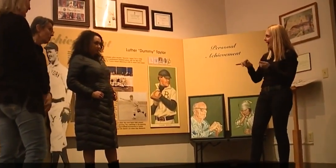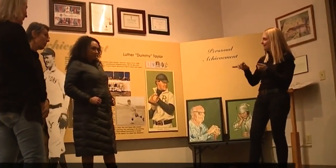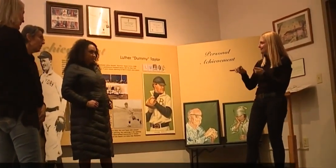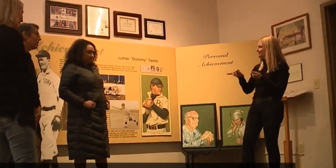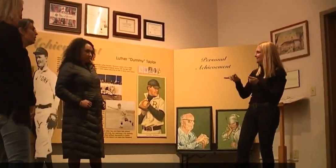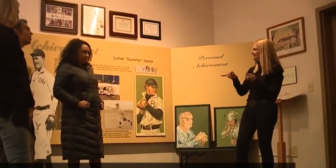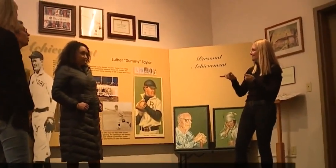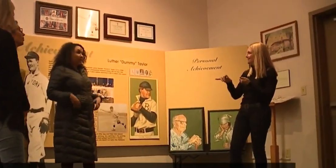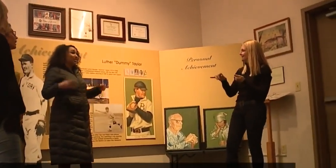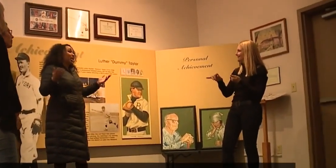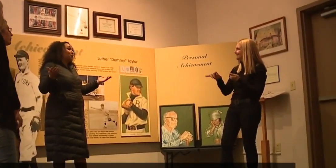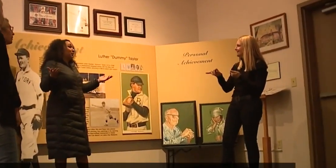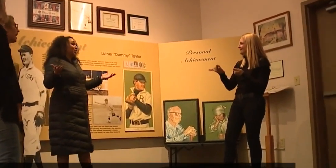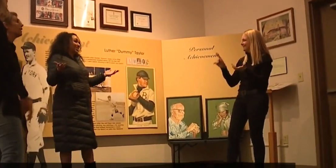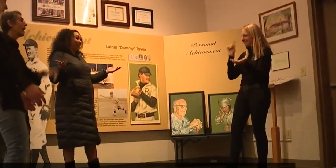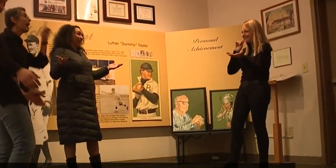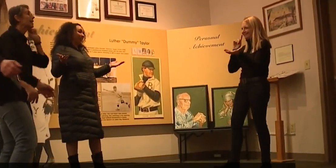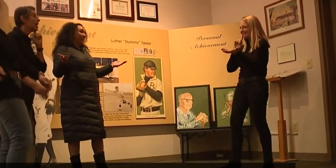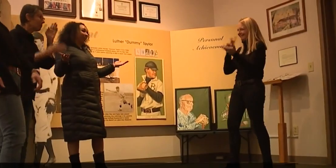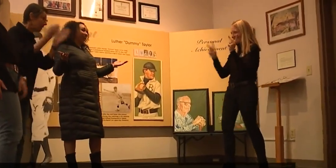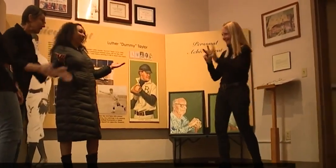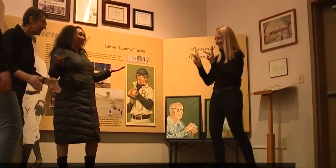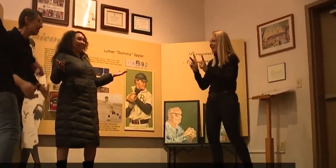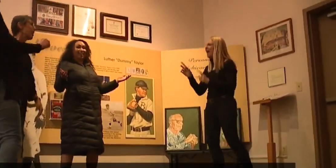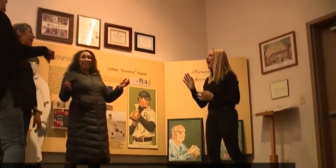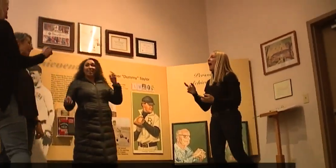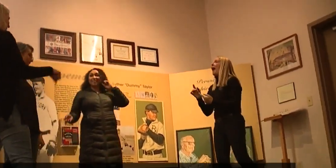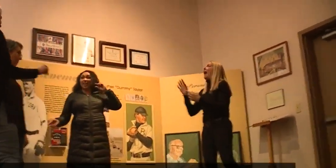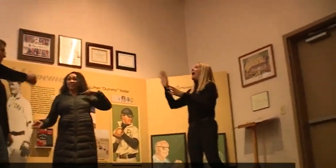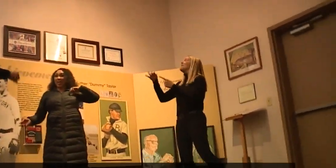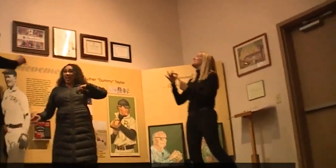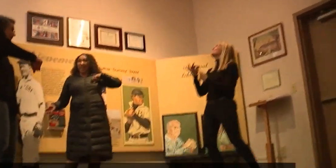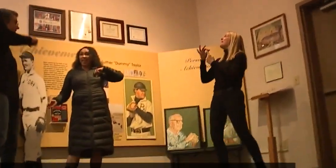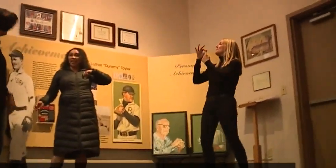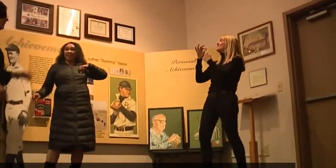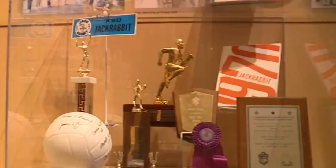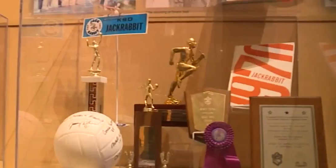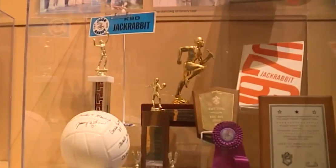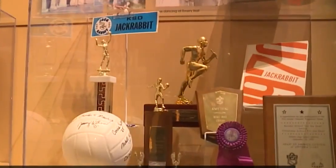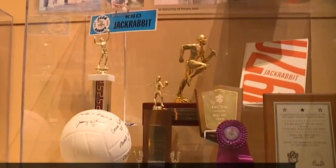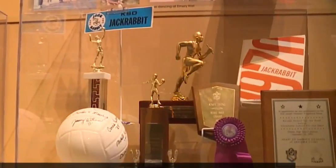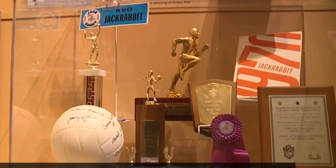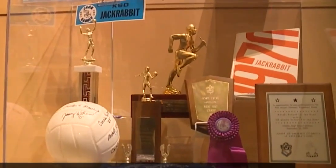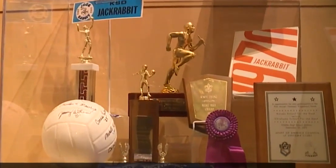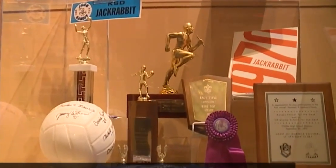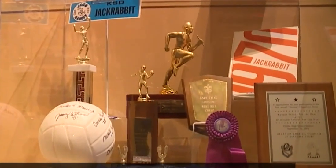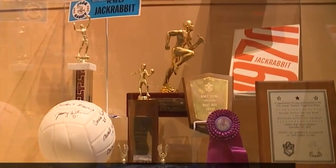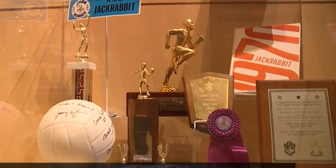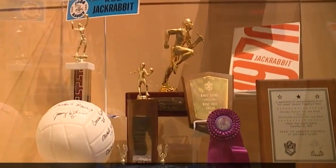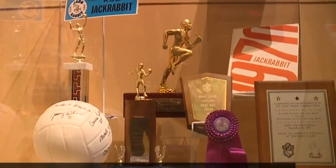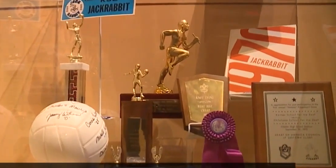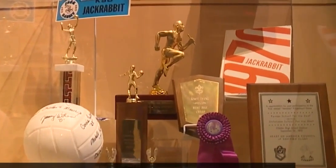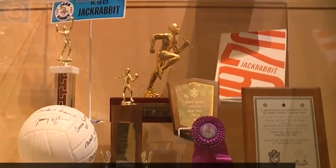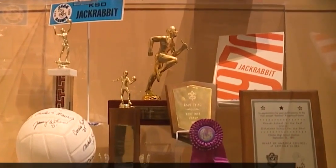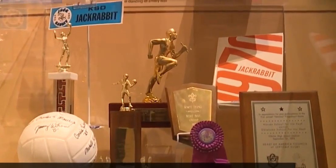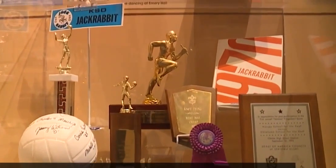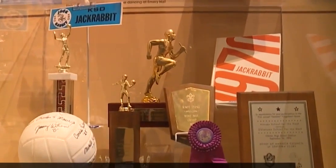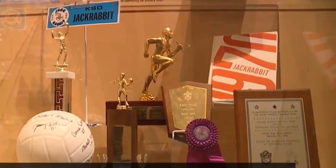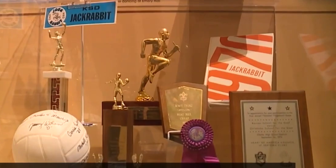So, do you know who came up with that? A Right, deaf people. And it was named after Paul Hubbard, who graduated from Kansas